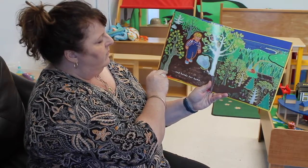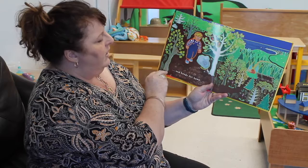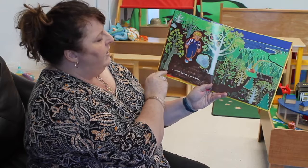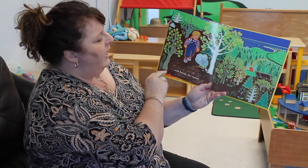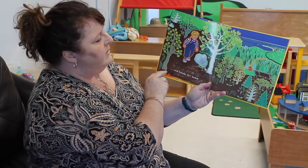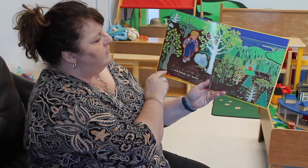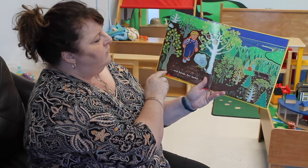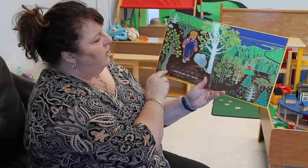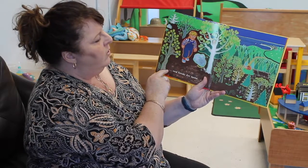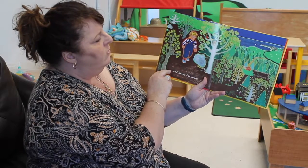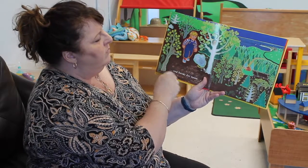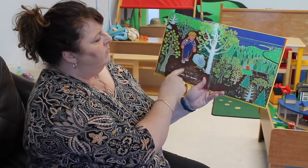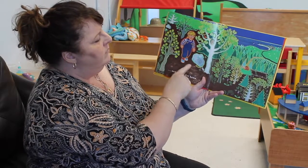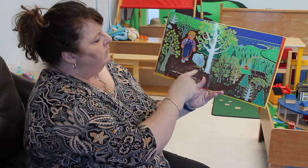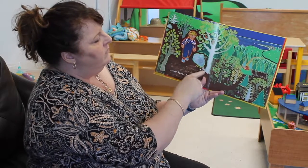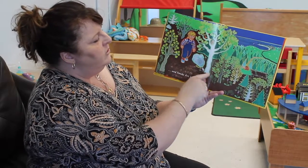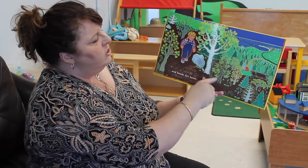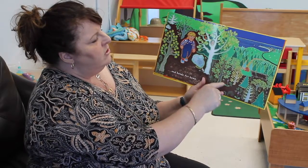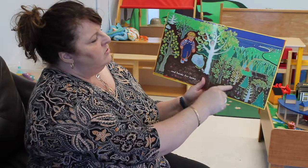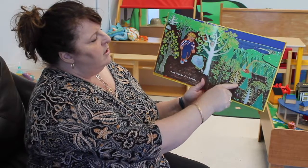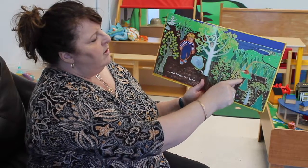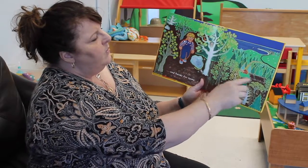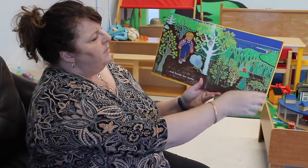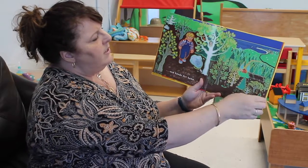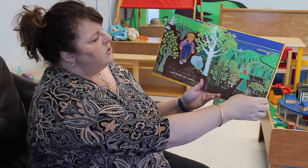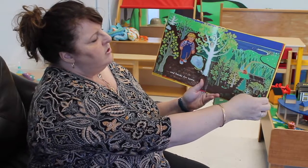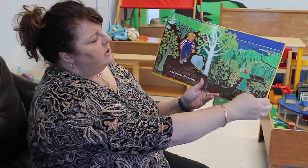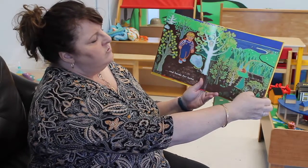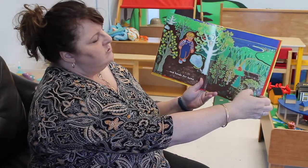And heads for home. There she goes, all the way back to her house.